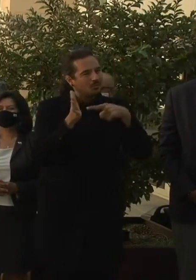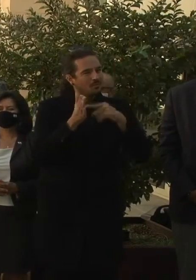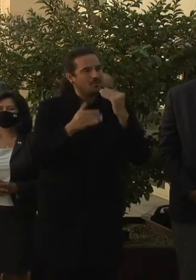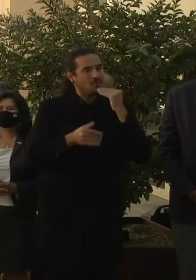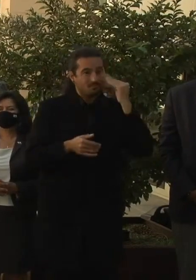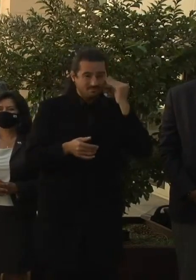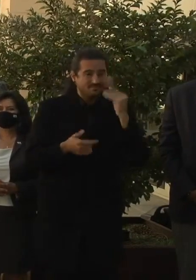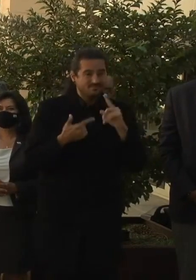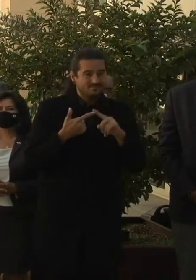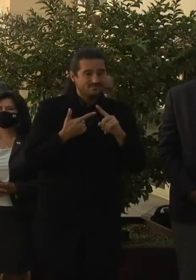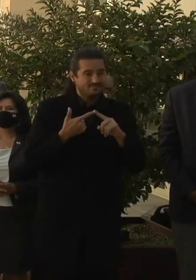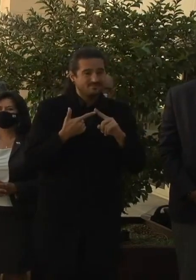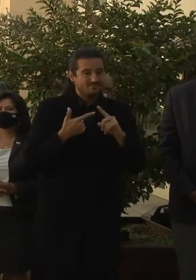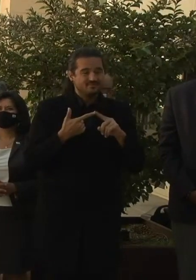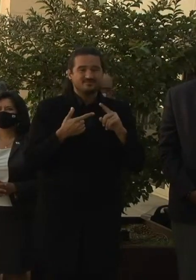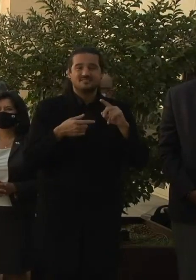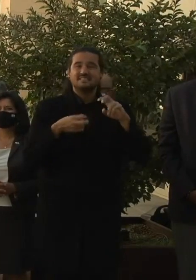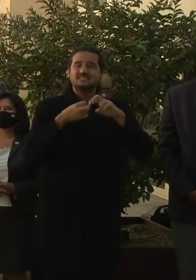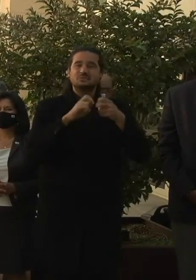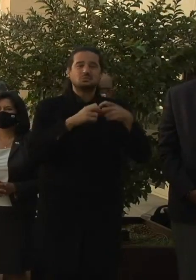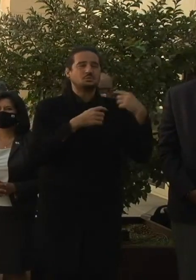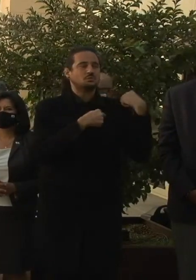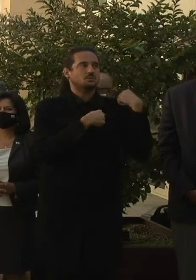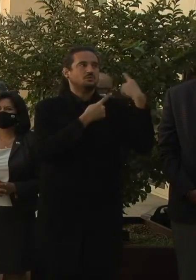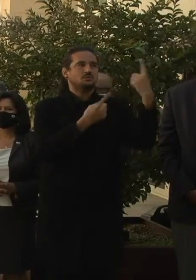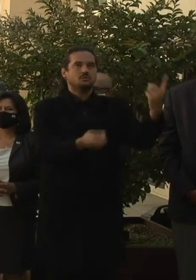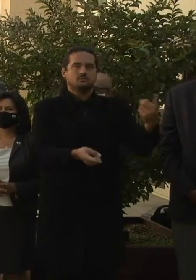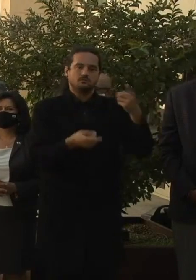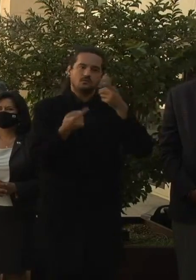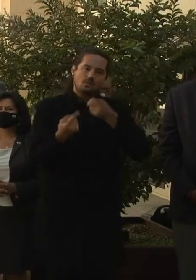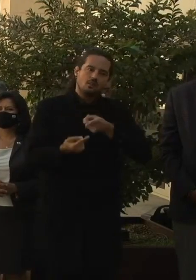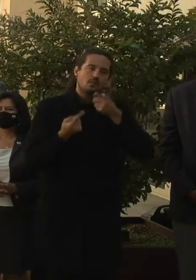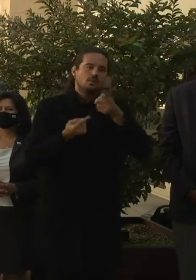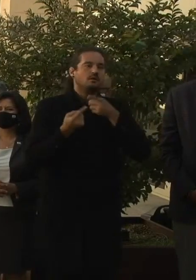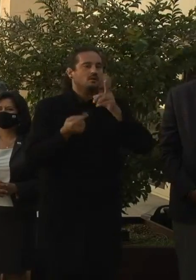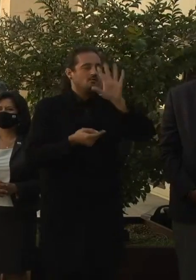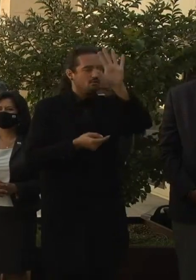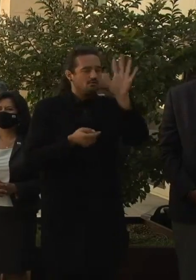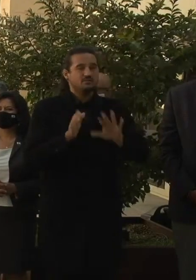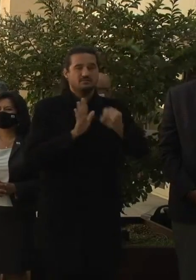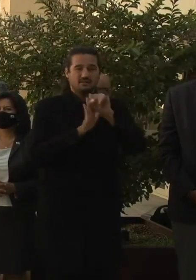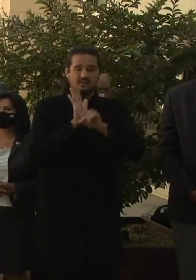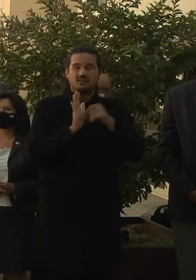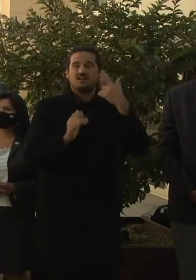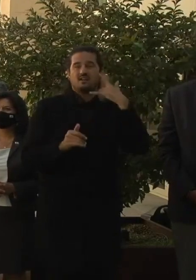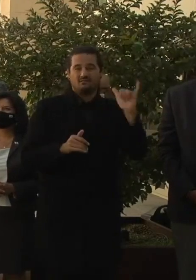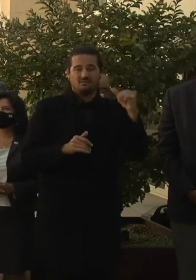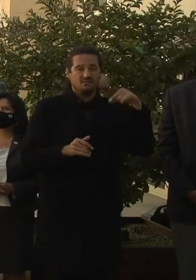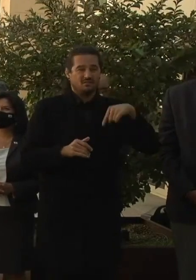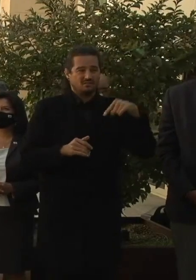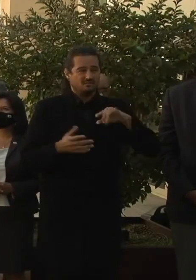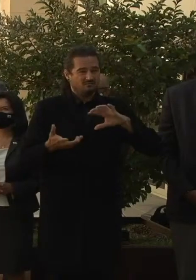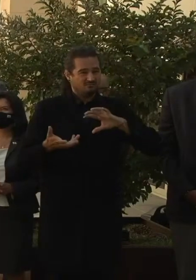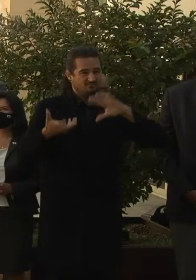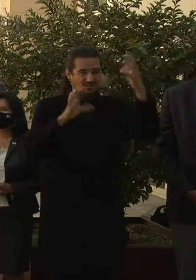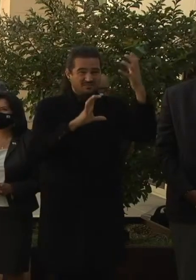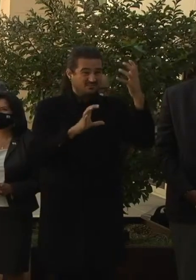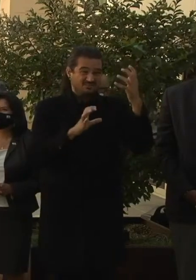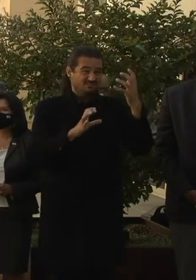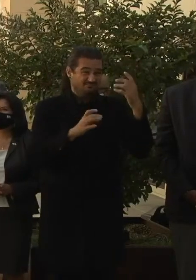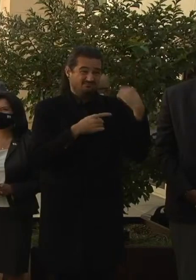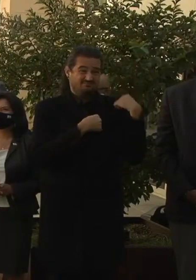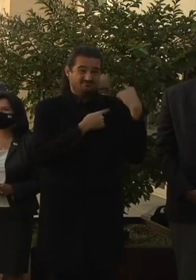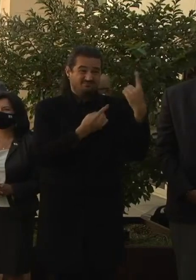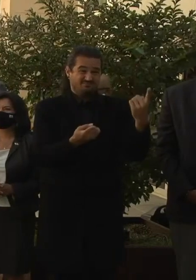any other issue, the affordability crisis on housing in California. Period, full stop. None of us are naive about